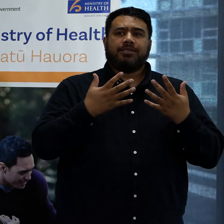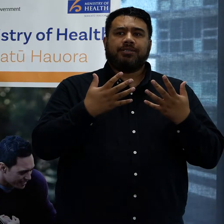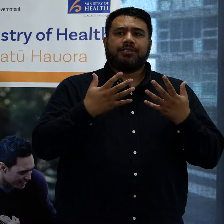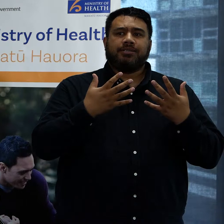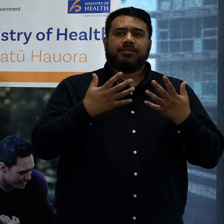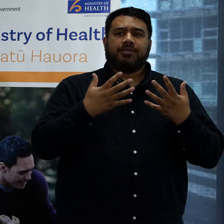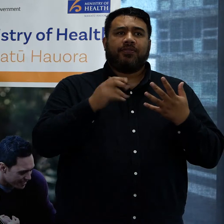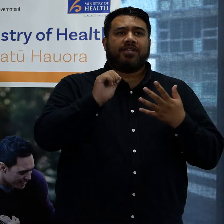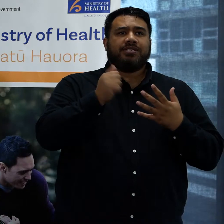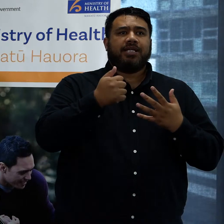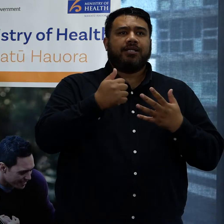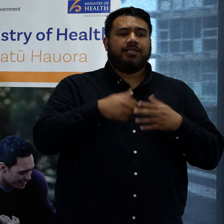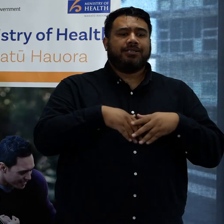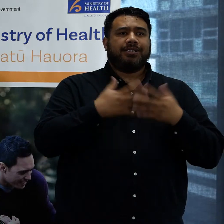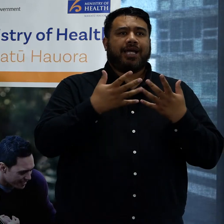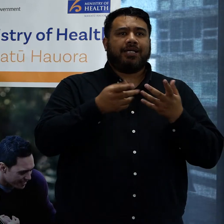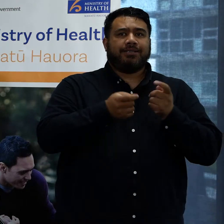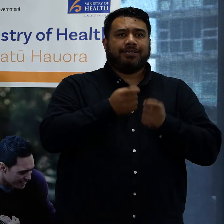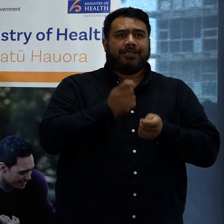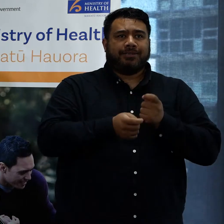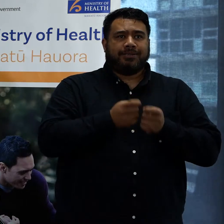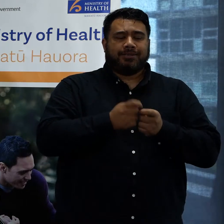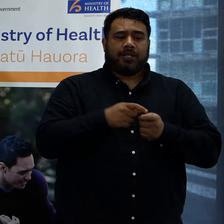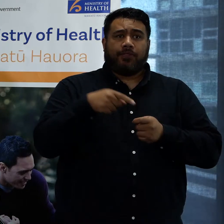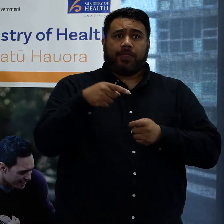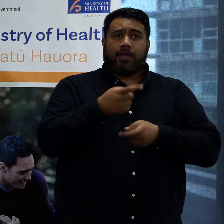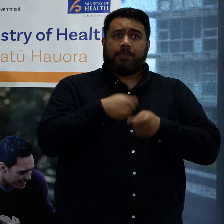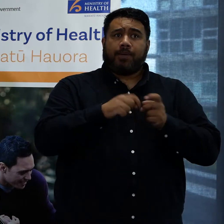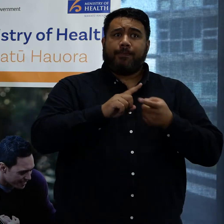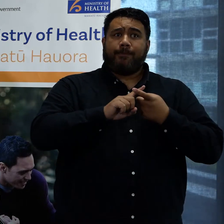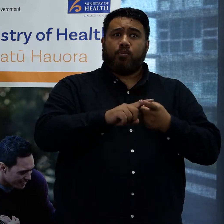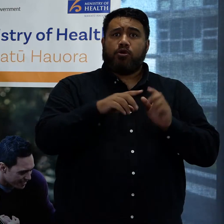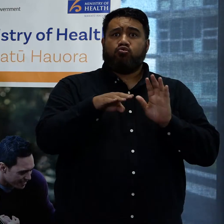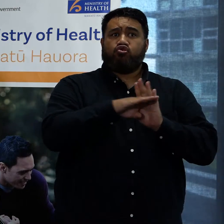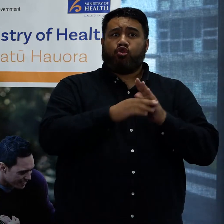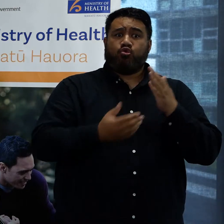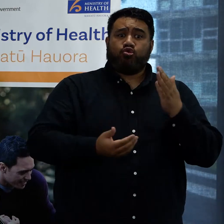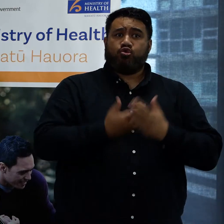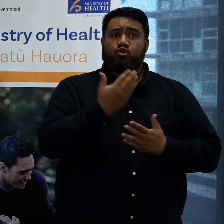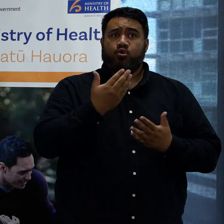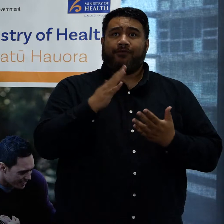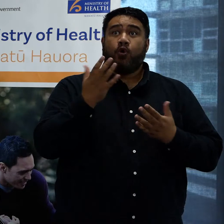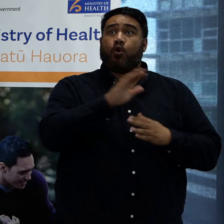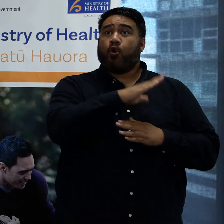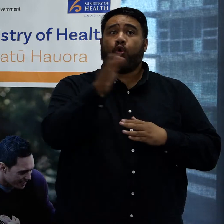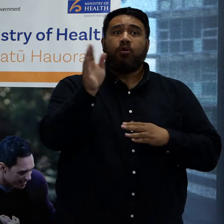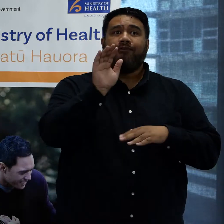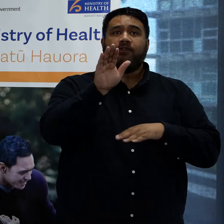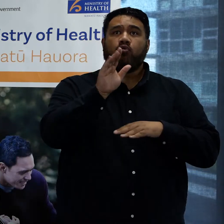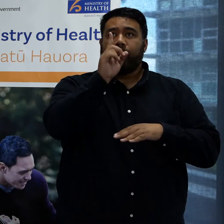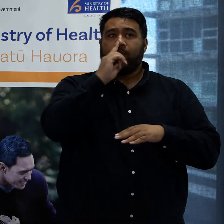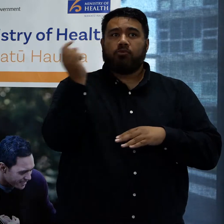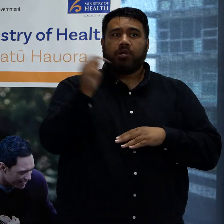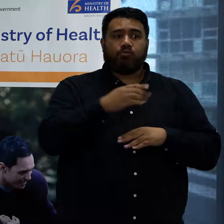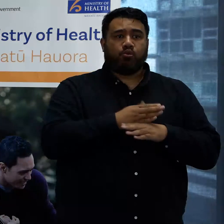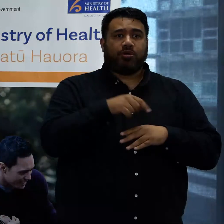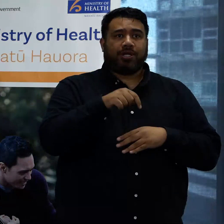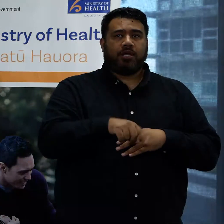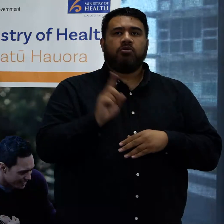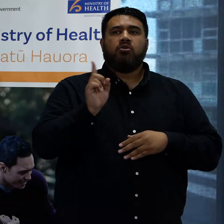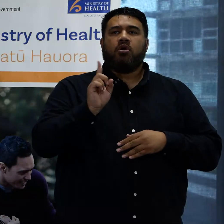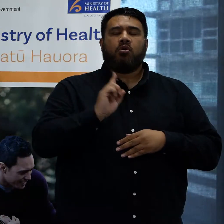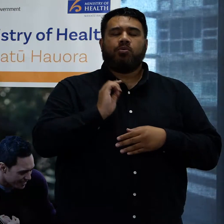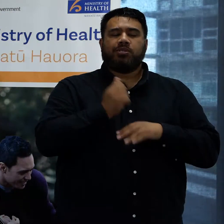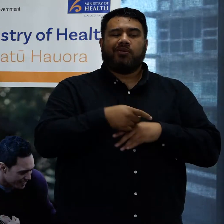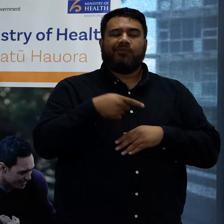made a decision for all foreign workers coming in? Not necessarily. We've added it in this time because we had a